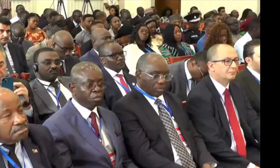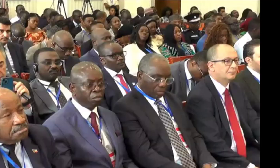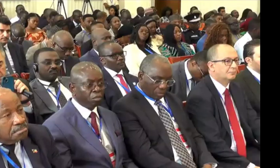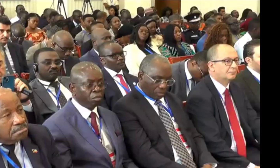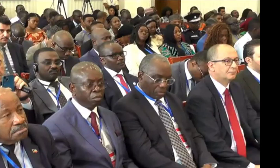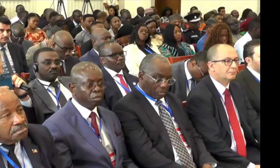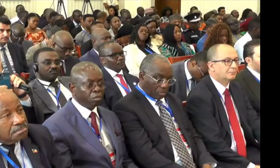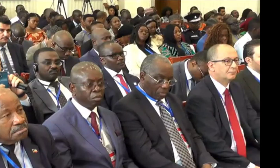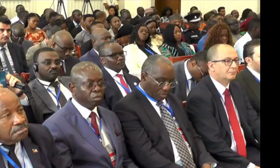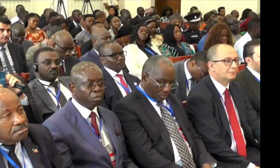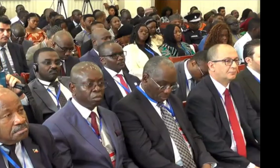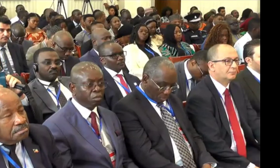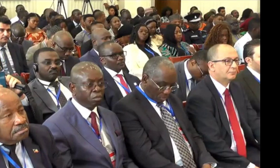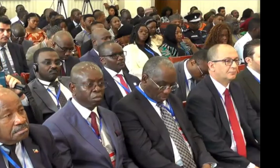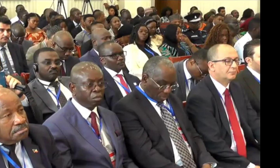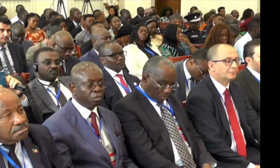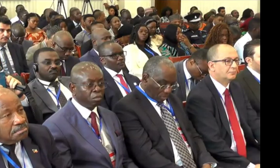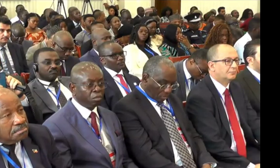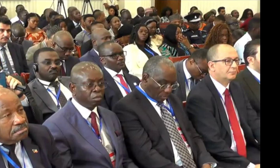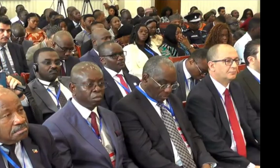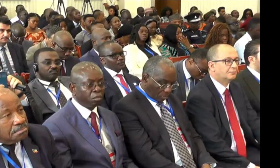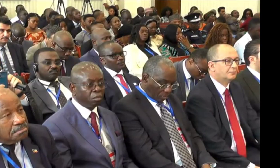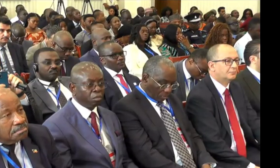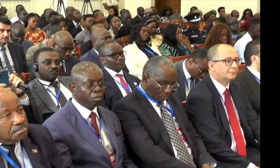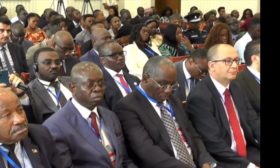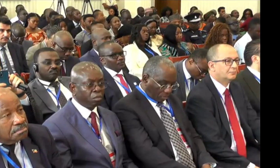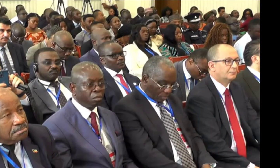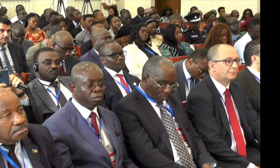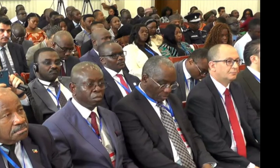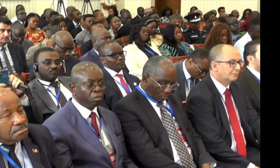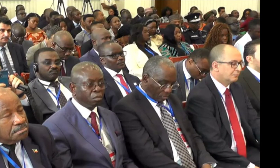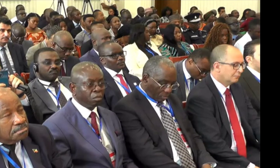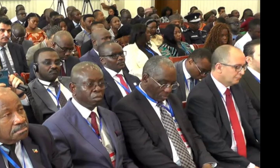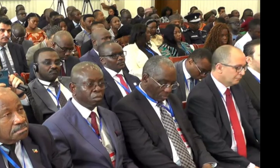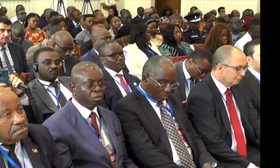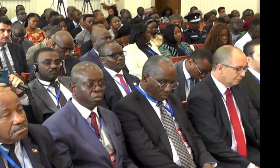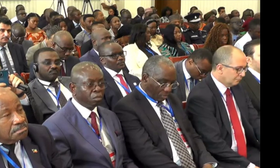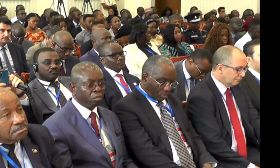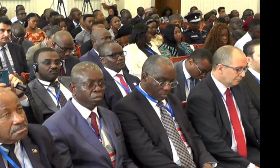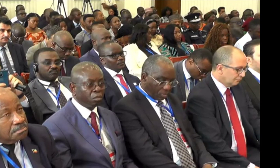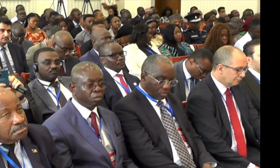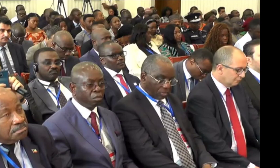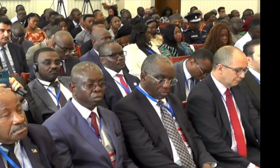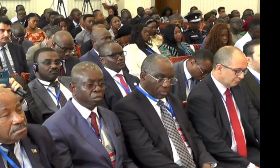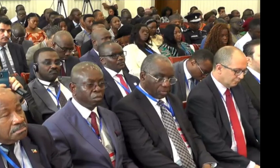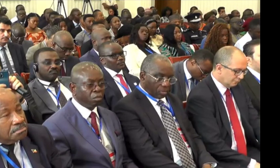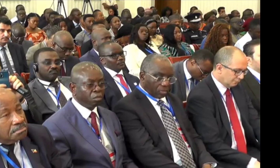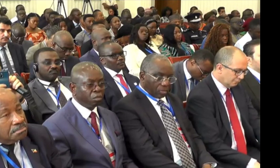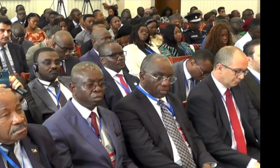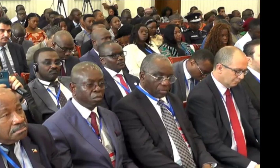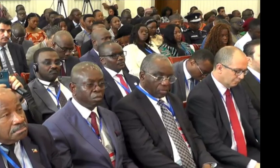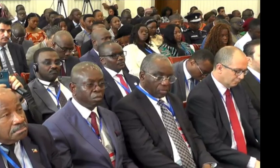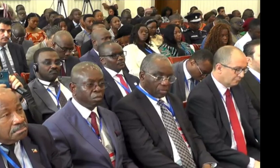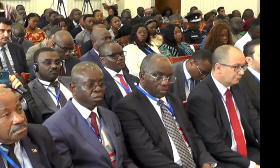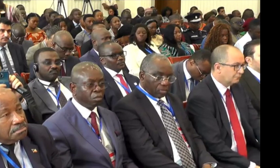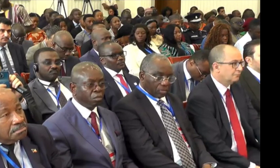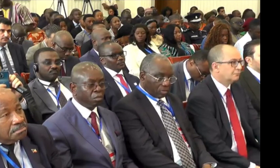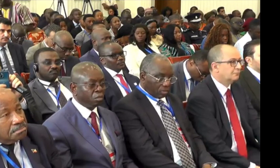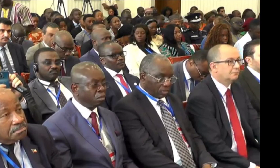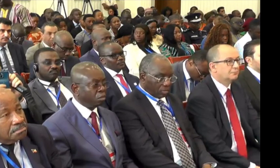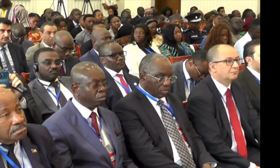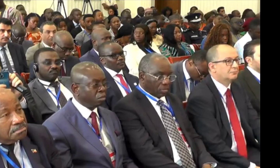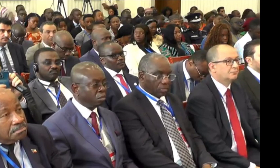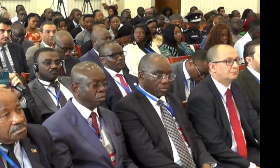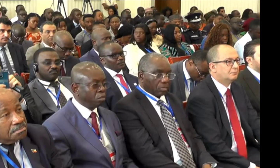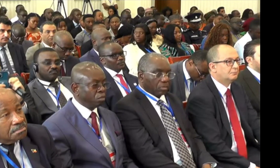our continent the United Nations Security Council reform. Excellencies, despite all these